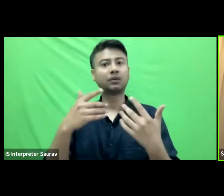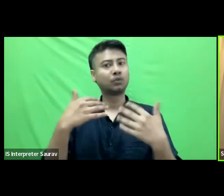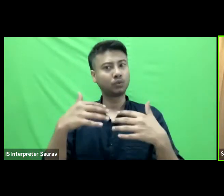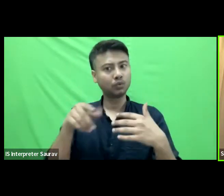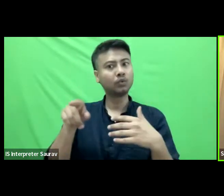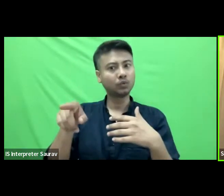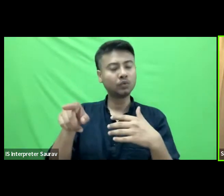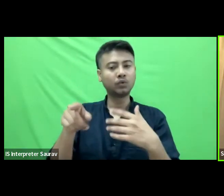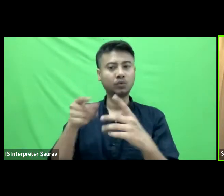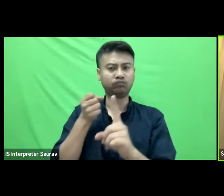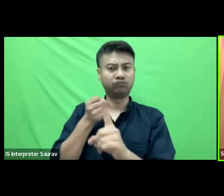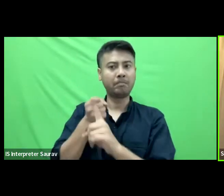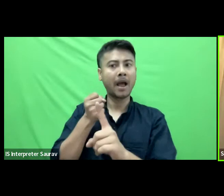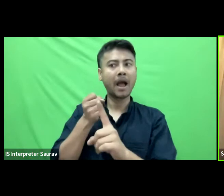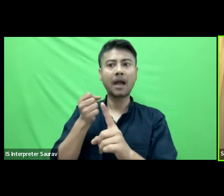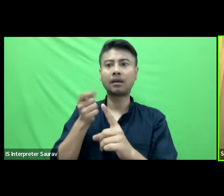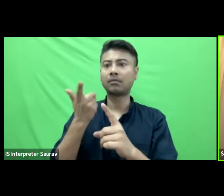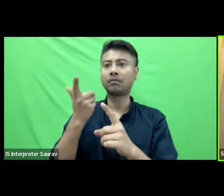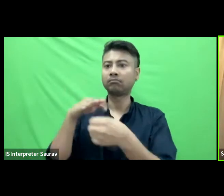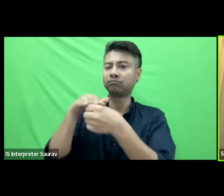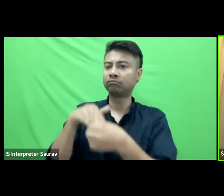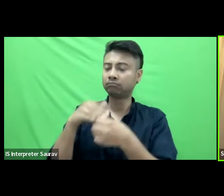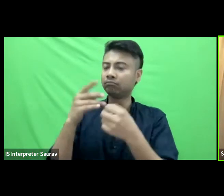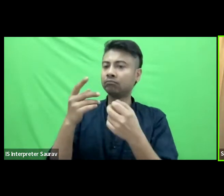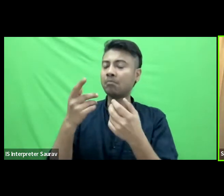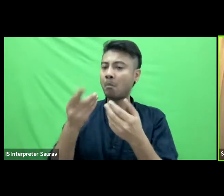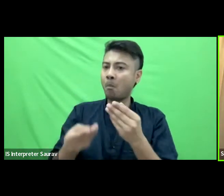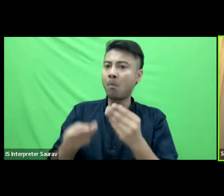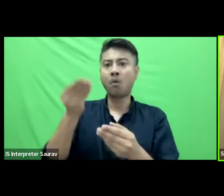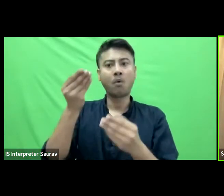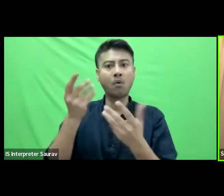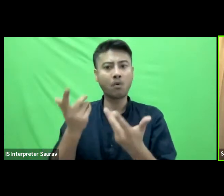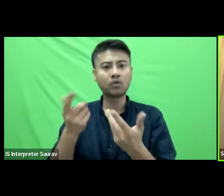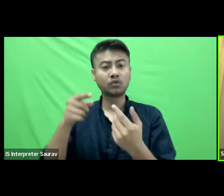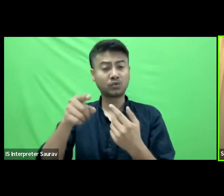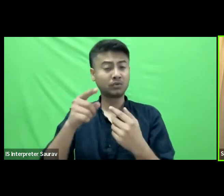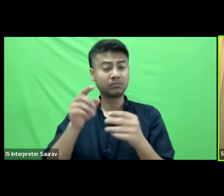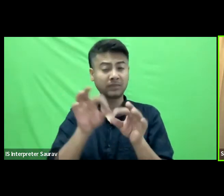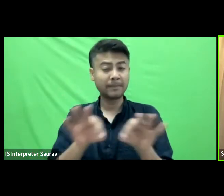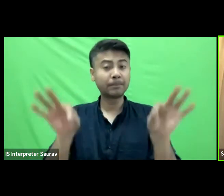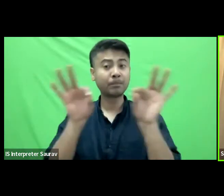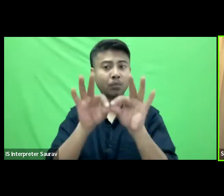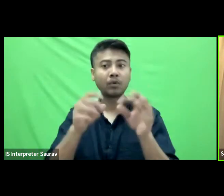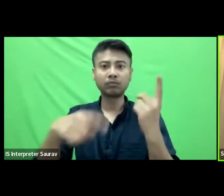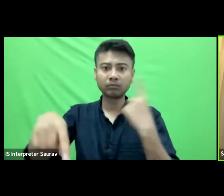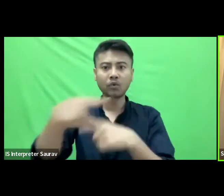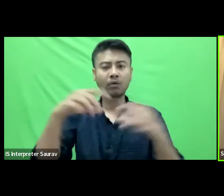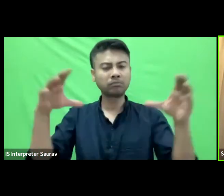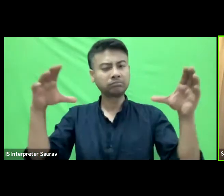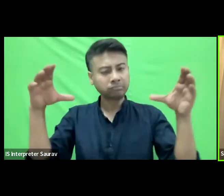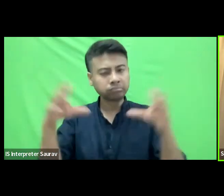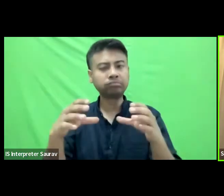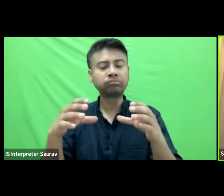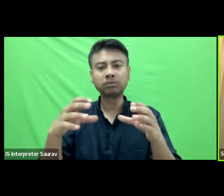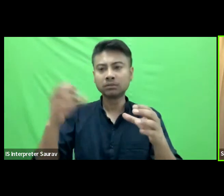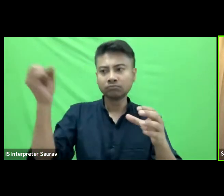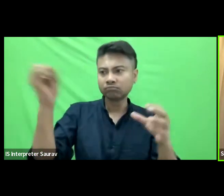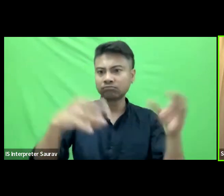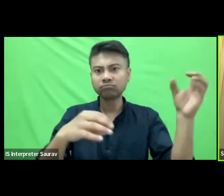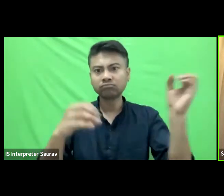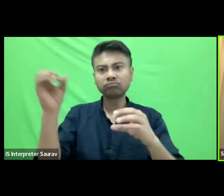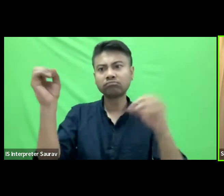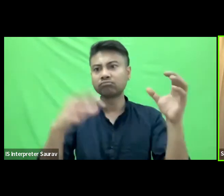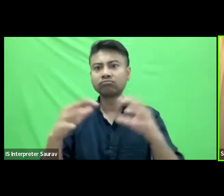hope that we can help together collectively shed the light on practical achievements,